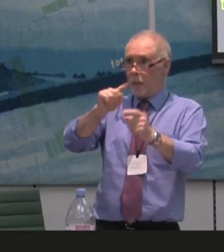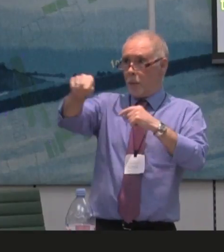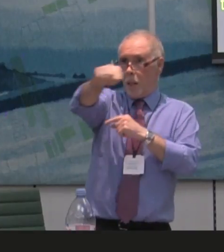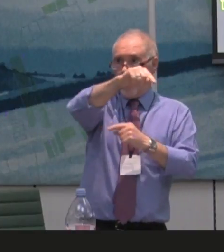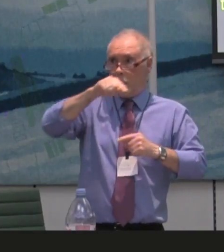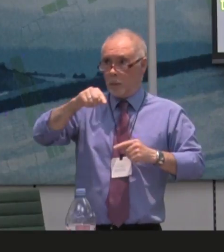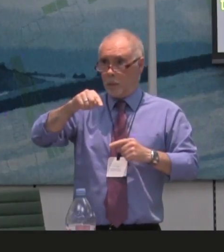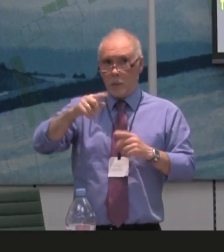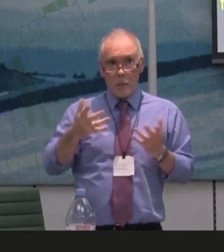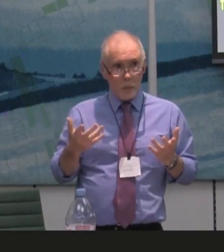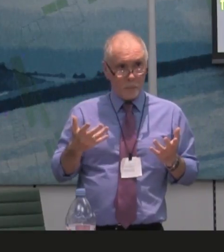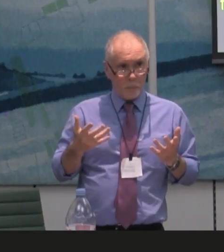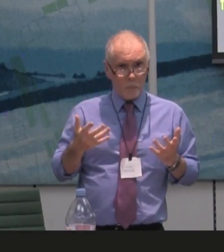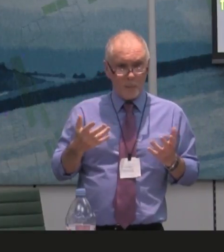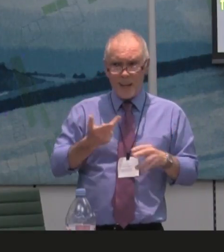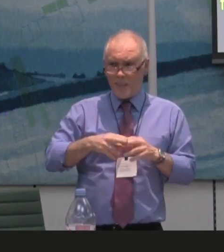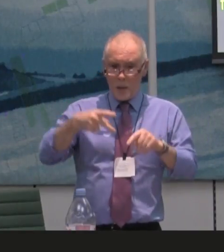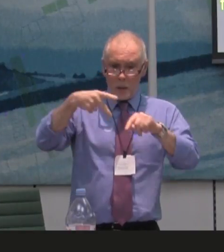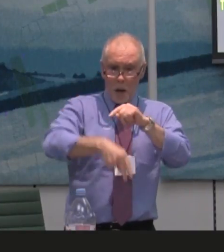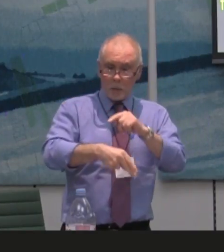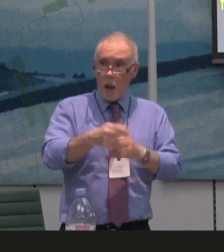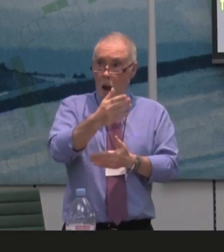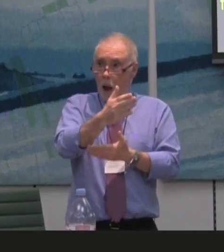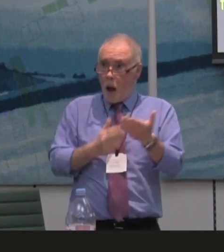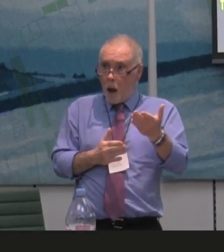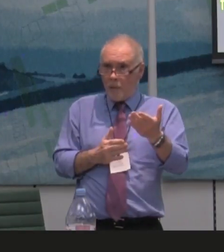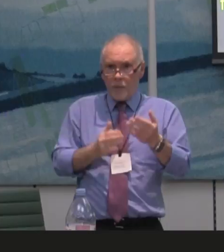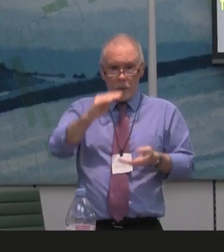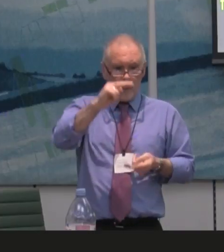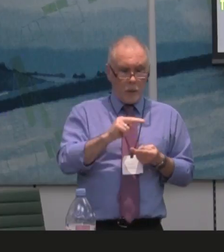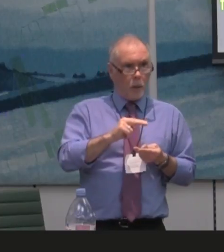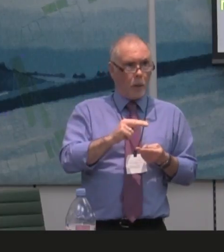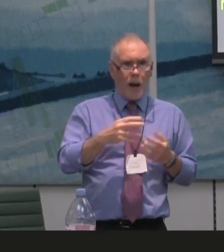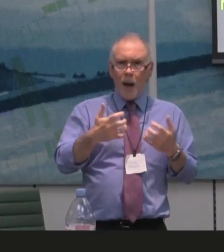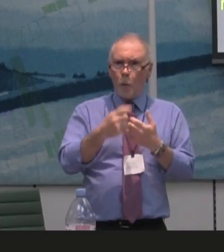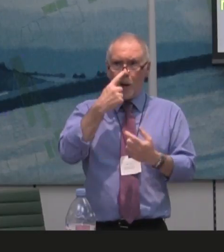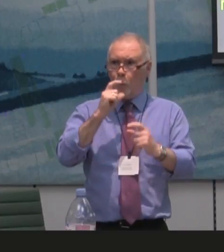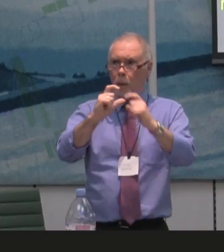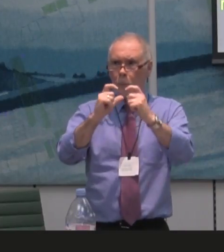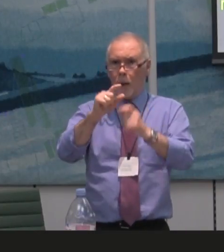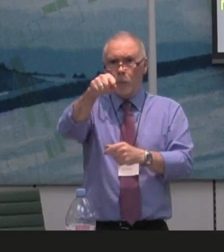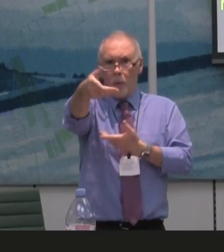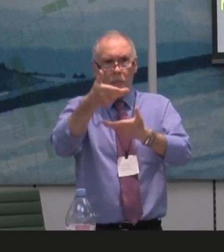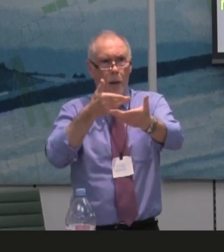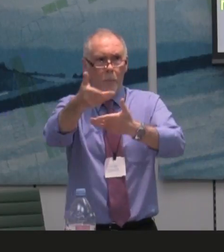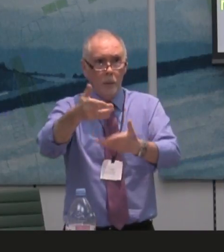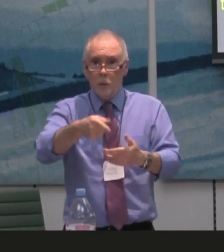with that MPs need to face when they go to Europe to hold their discussions. Now imagine if